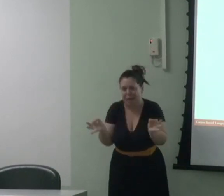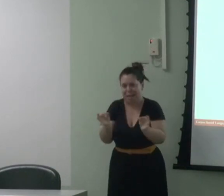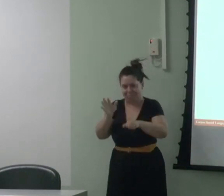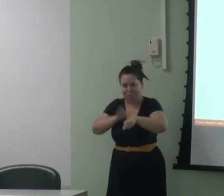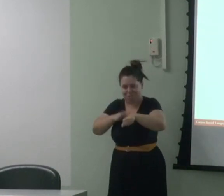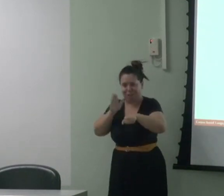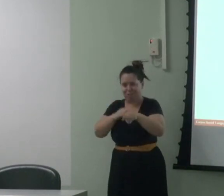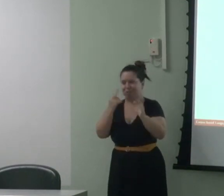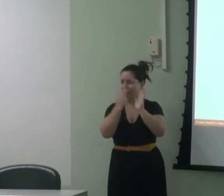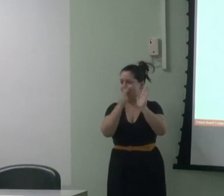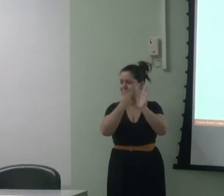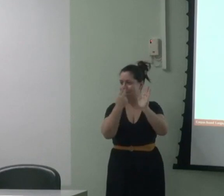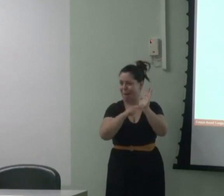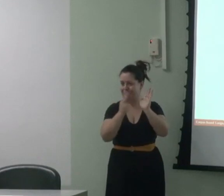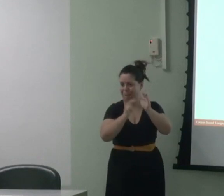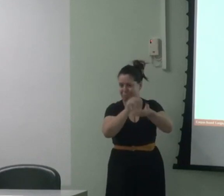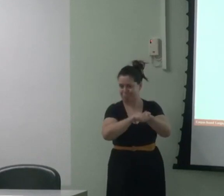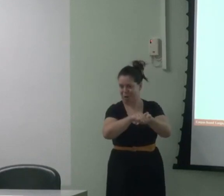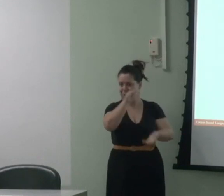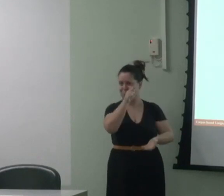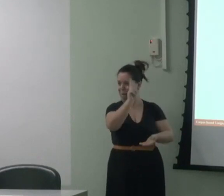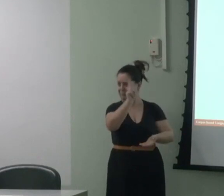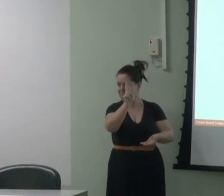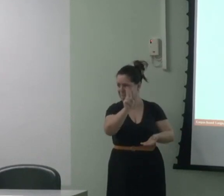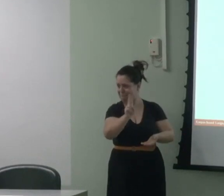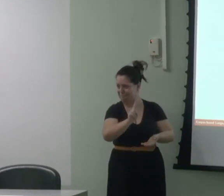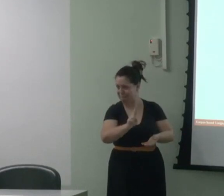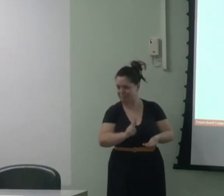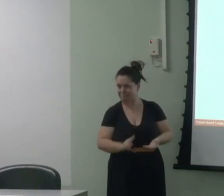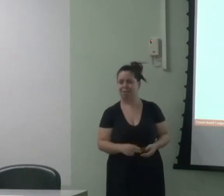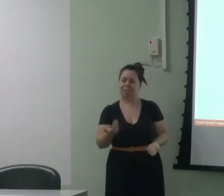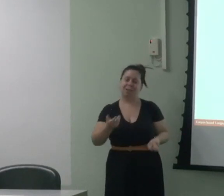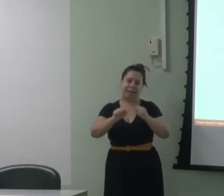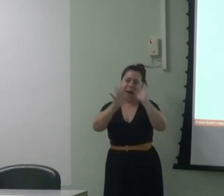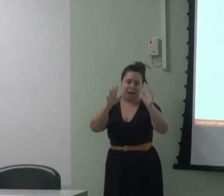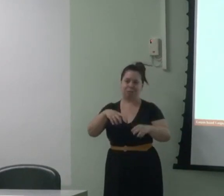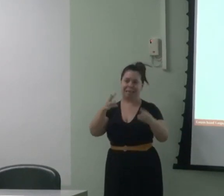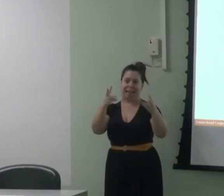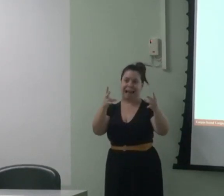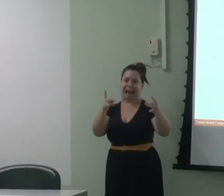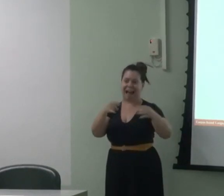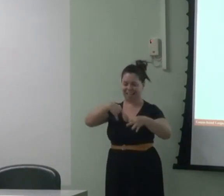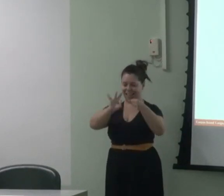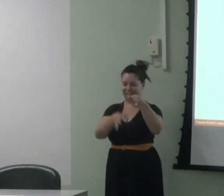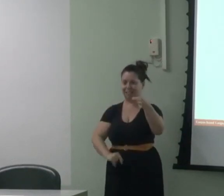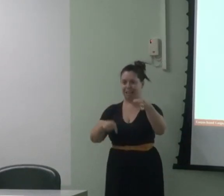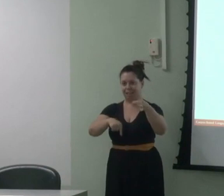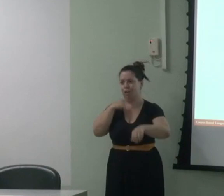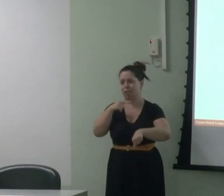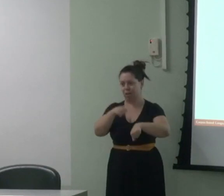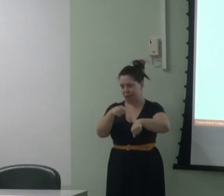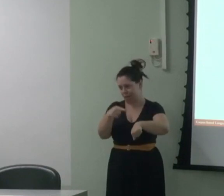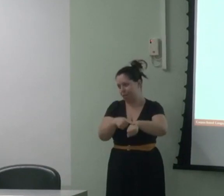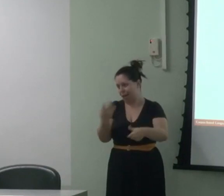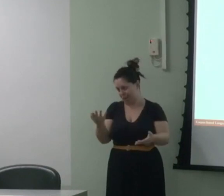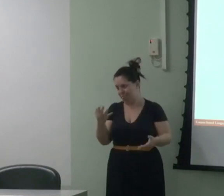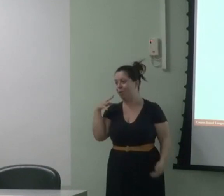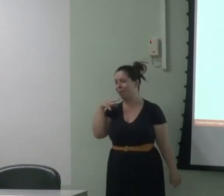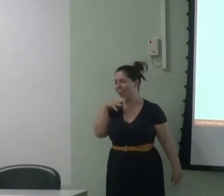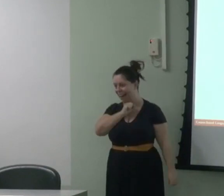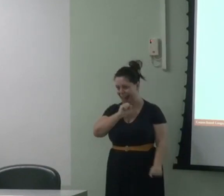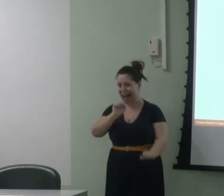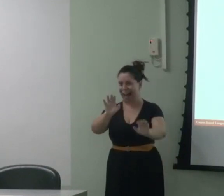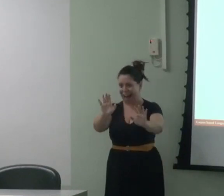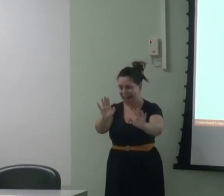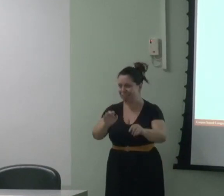the UD annotation looks like. There, obviously, I could talk about it for much longer, but we don't have time for that. Now I